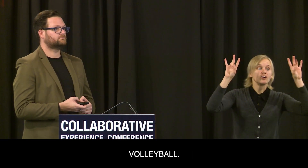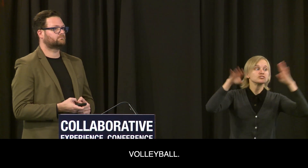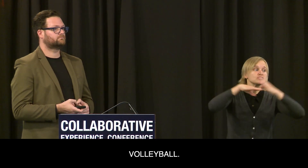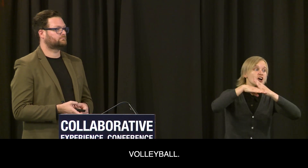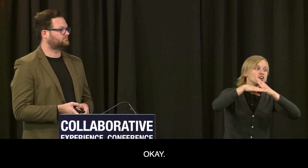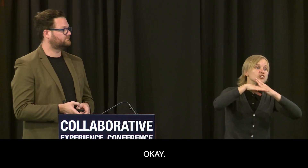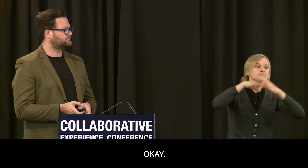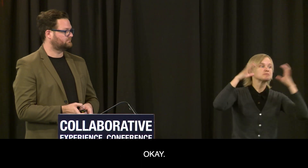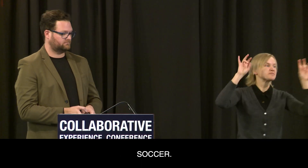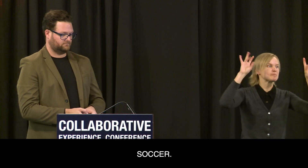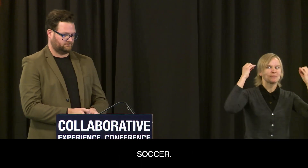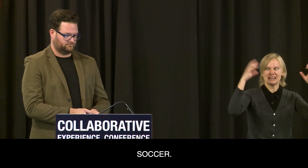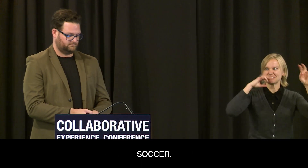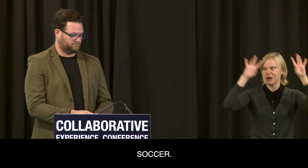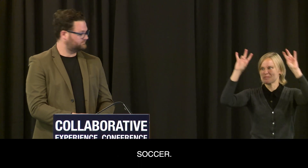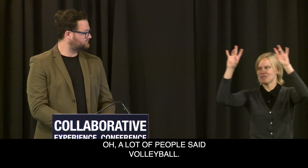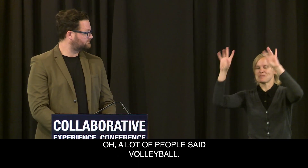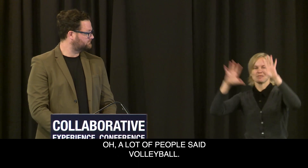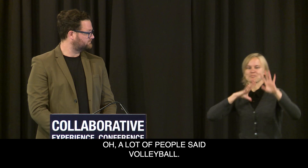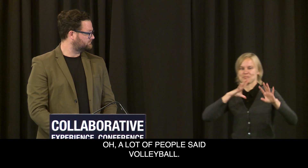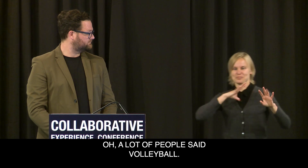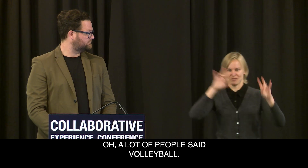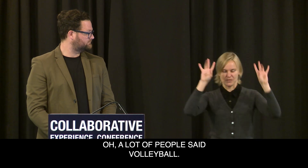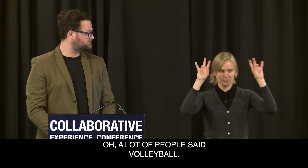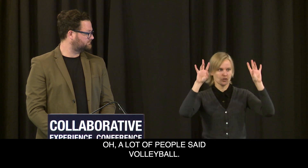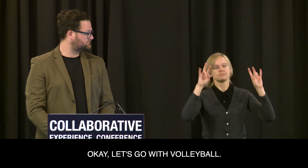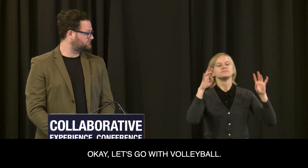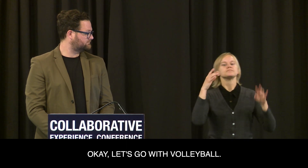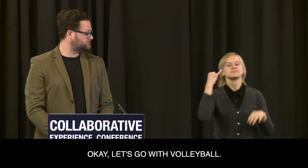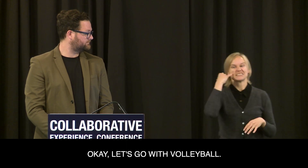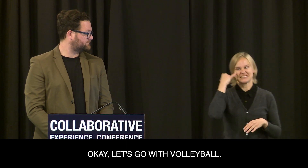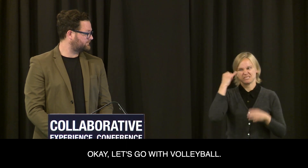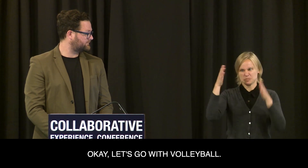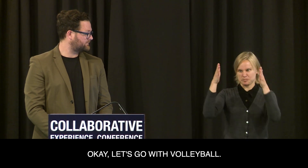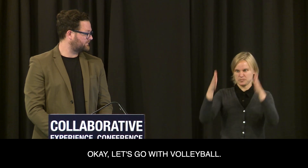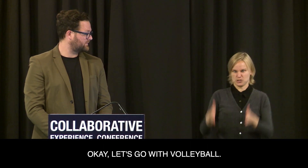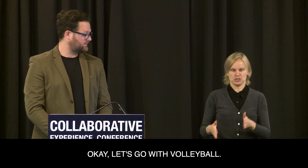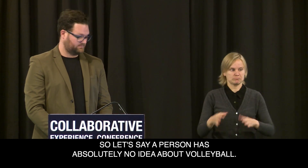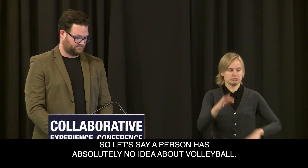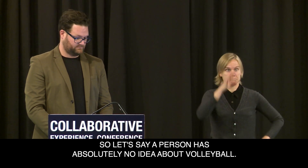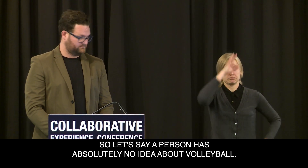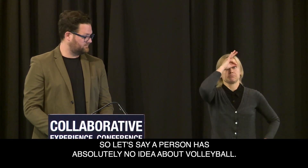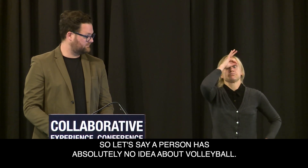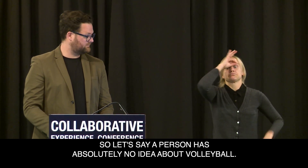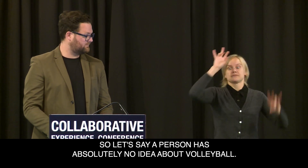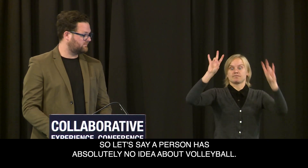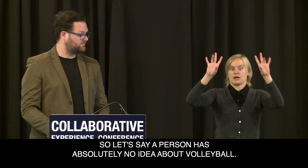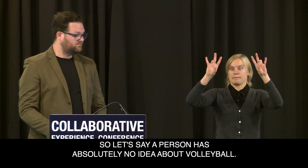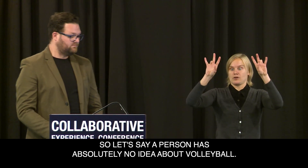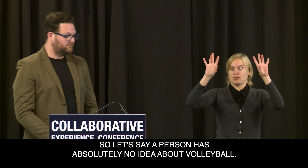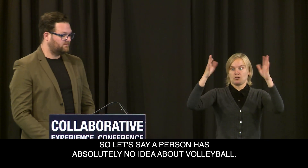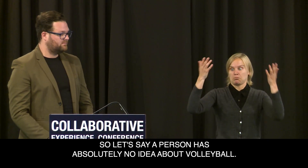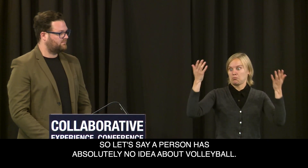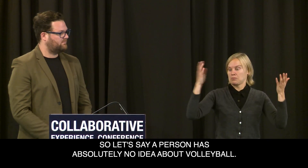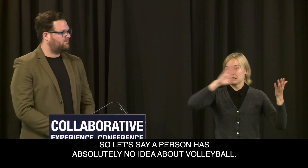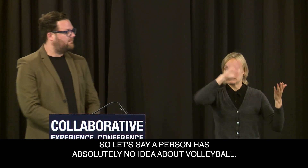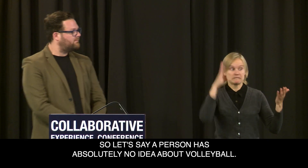Volleyball. Okay. Soccer. Oh, a lot of people said volleyball. Okay, let's go with volleyball. So let's say a person has absolutely no idea